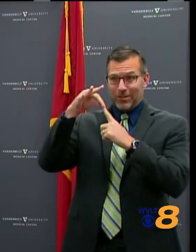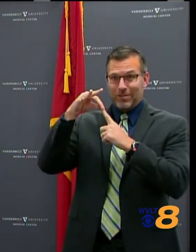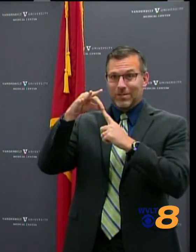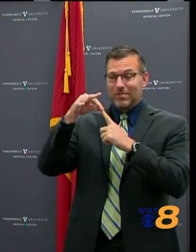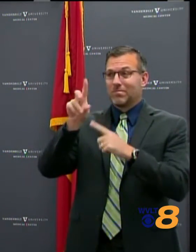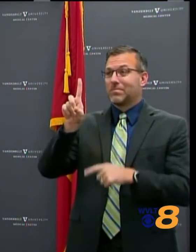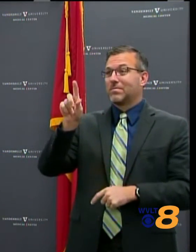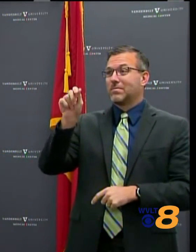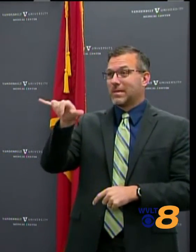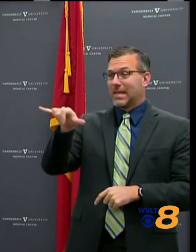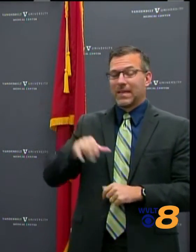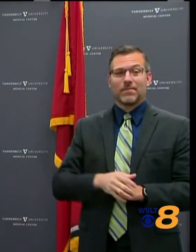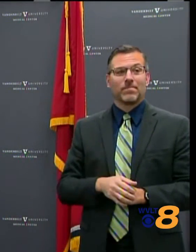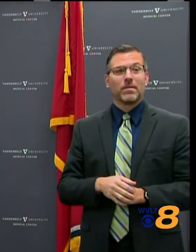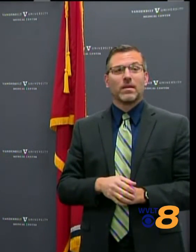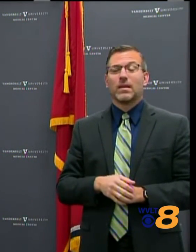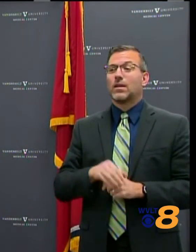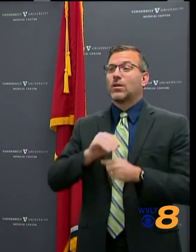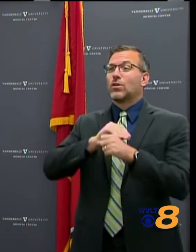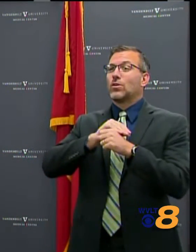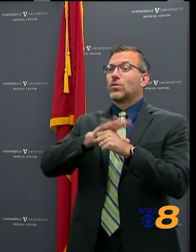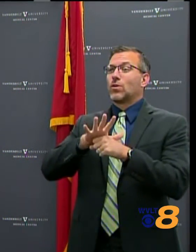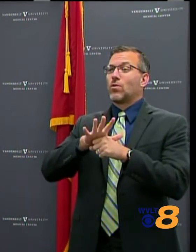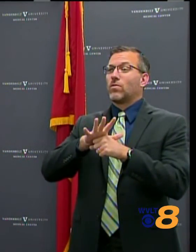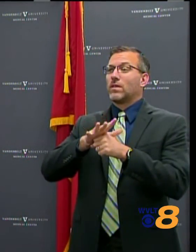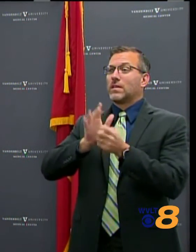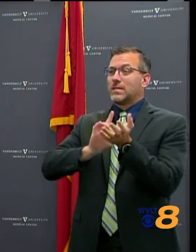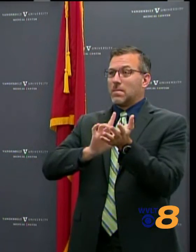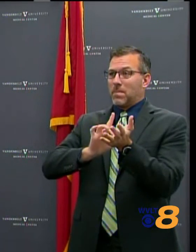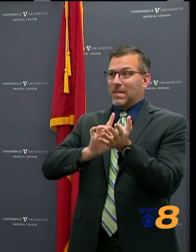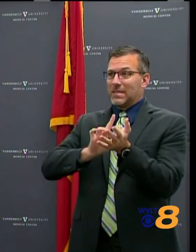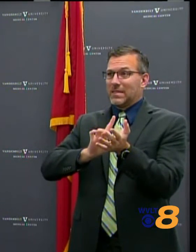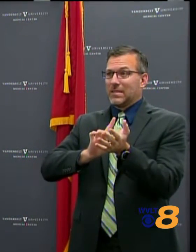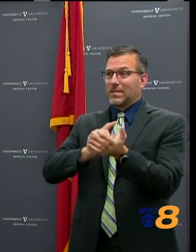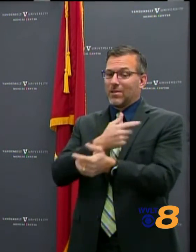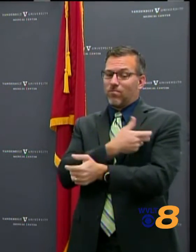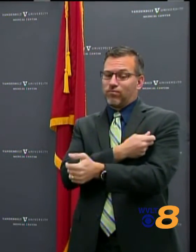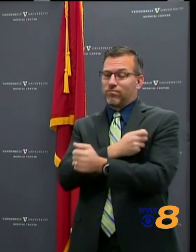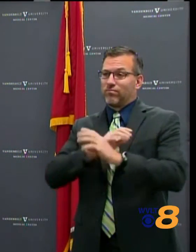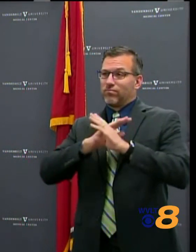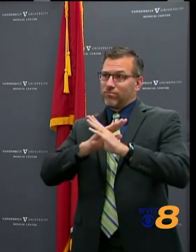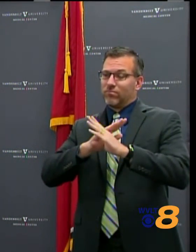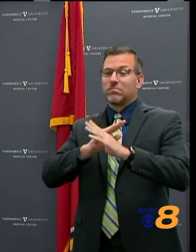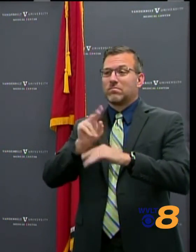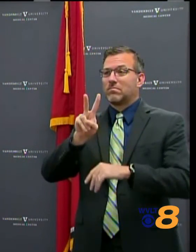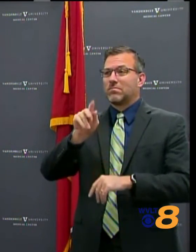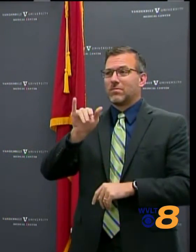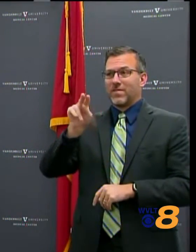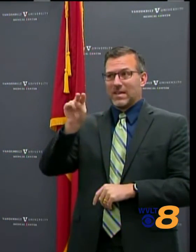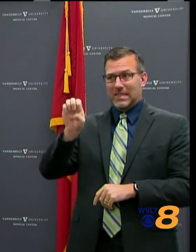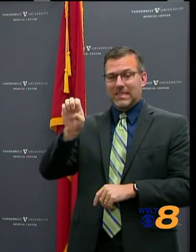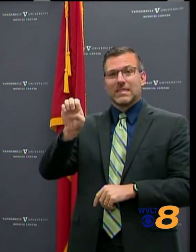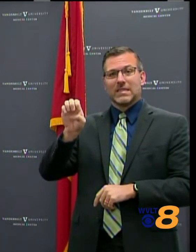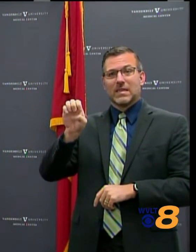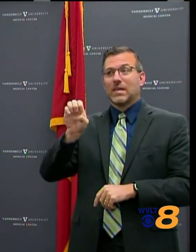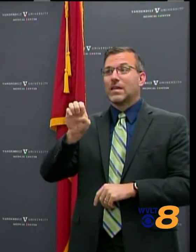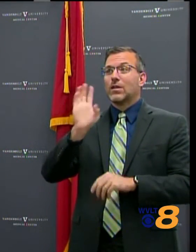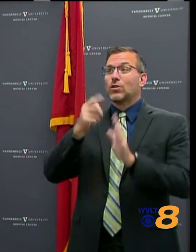this vaccine that we will be administering today it represents